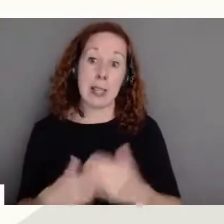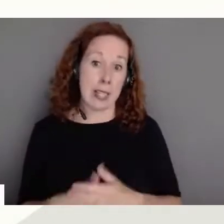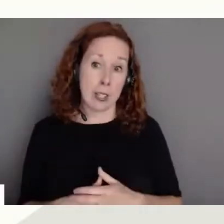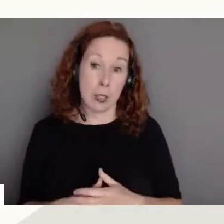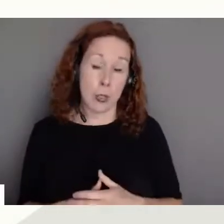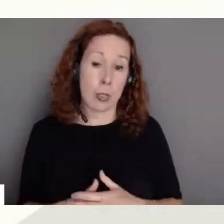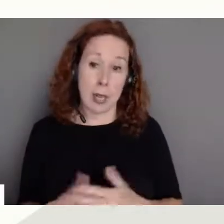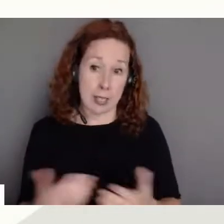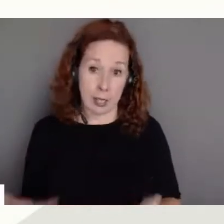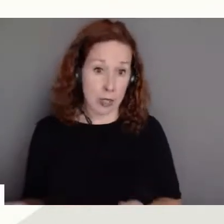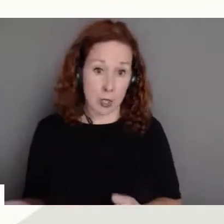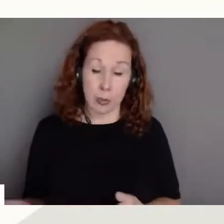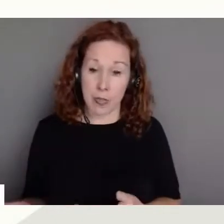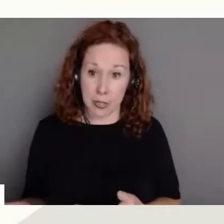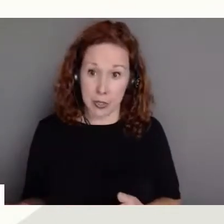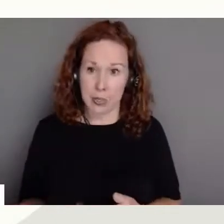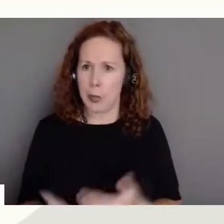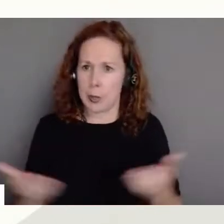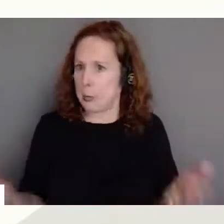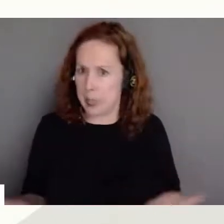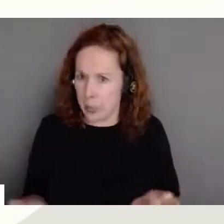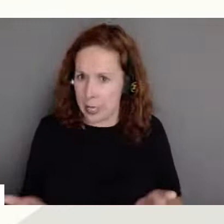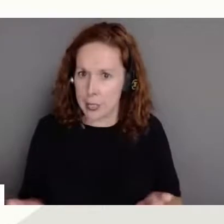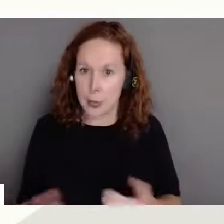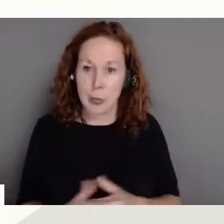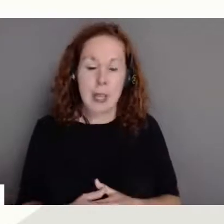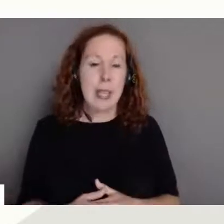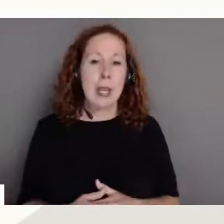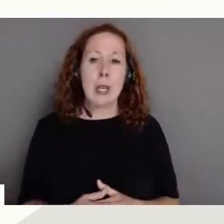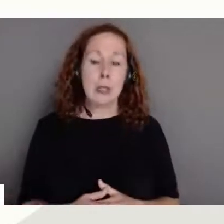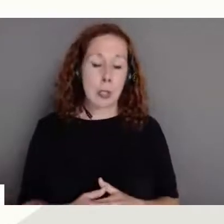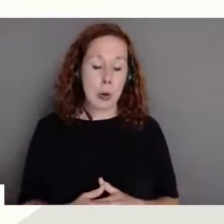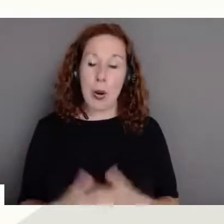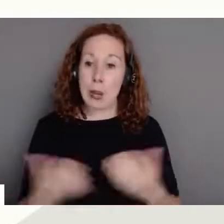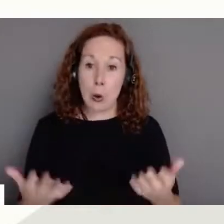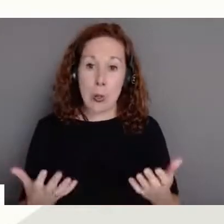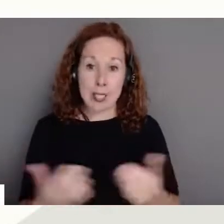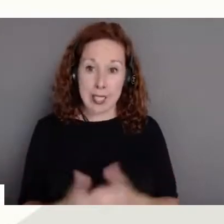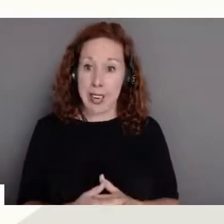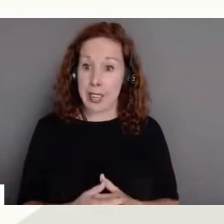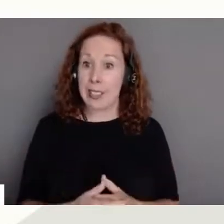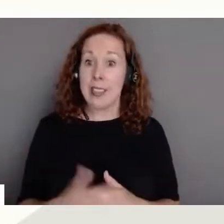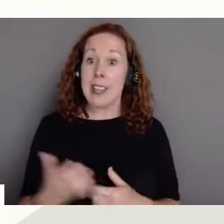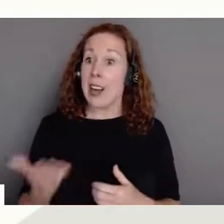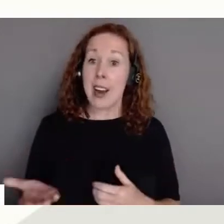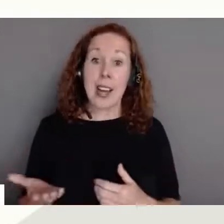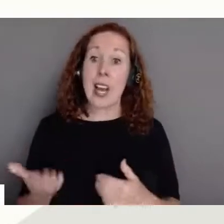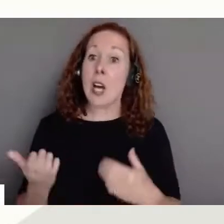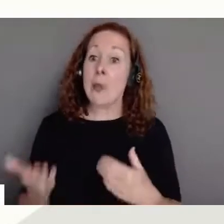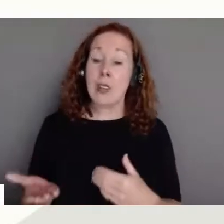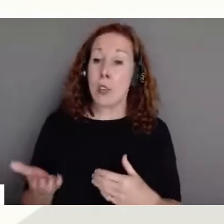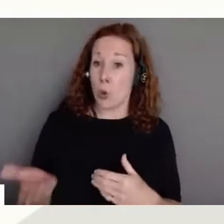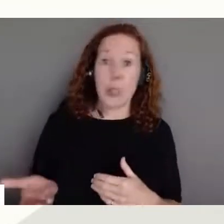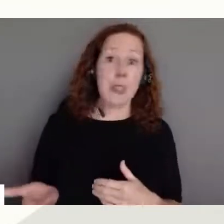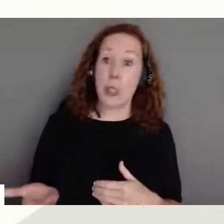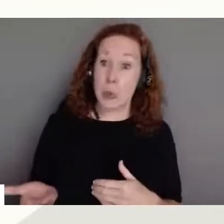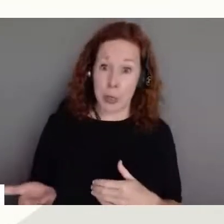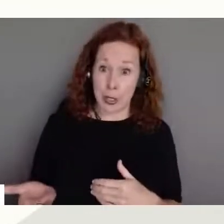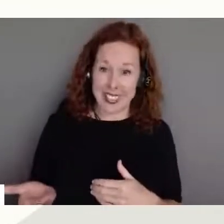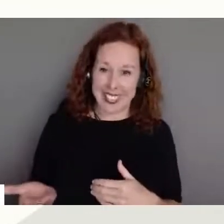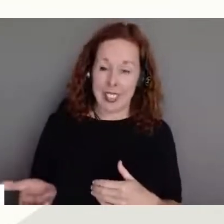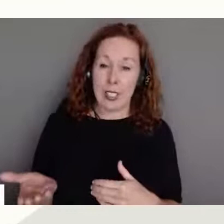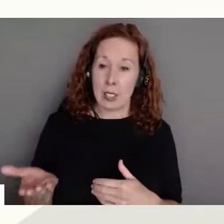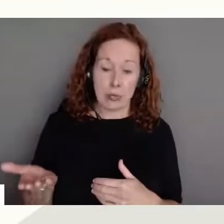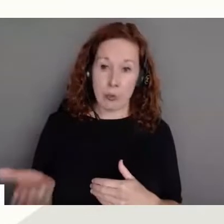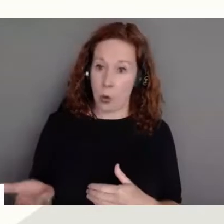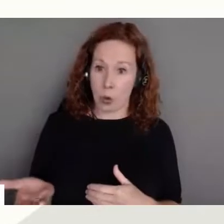an email and introduce myself to the professor. I'm going to be in their classroom. Yeah. So I always say, "Hi, I'll be your